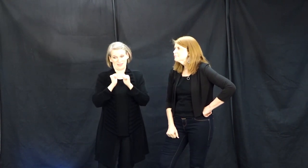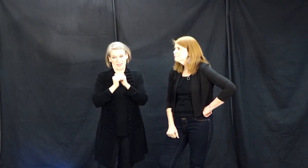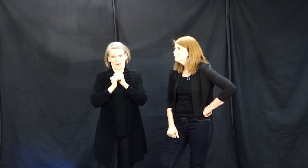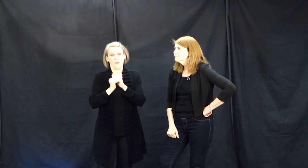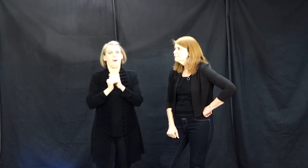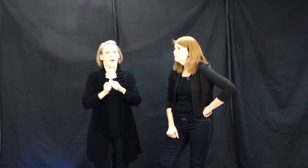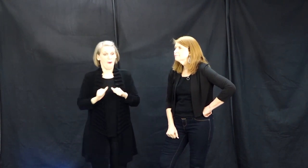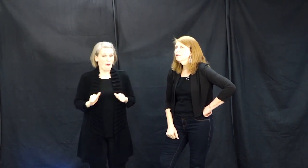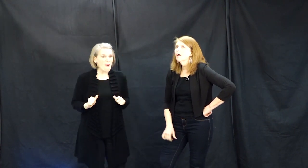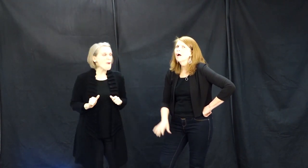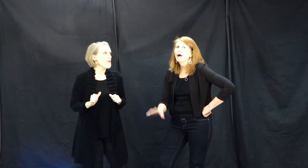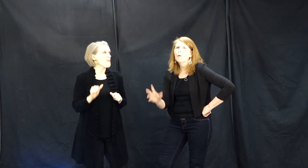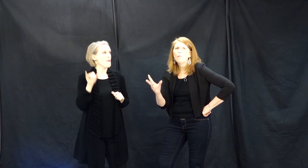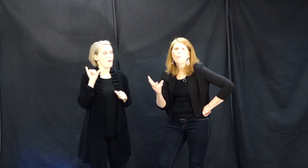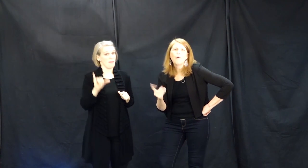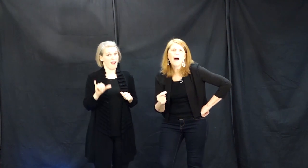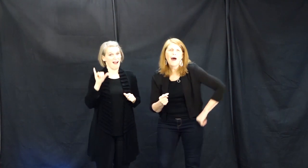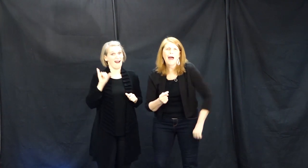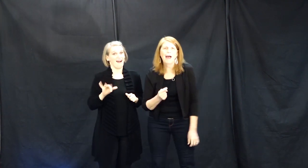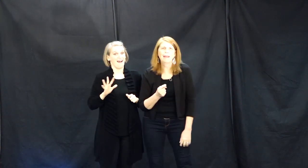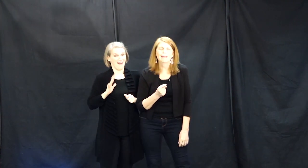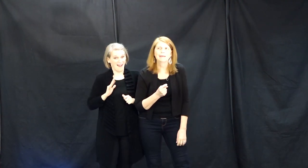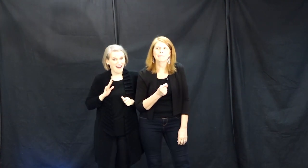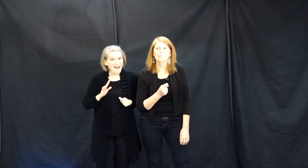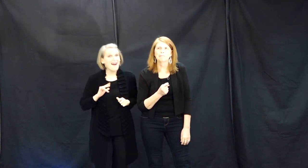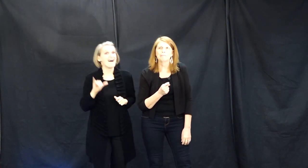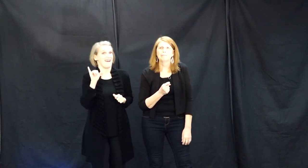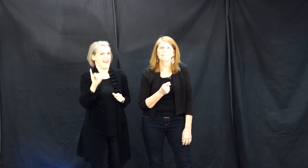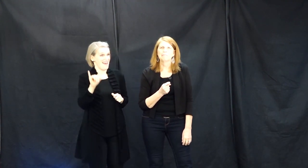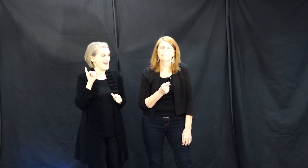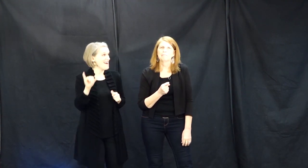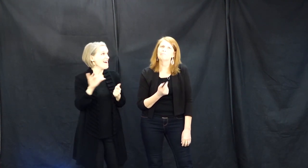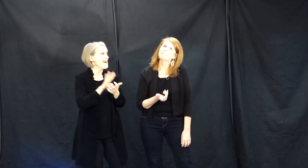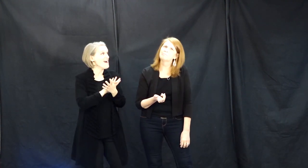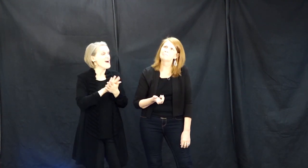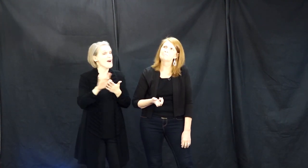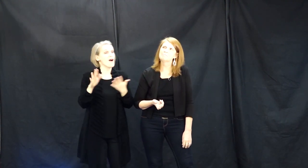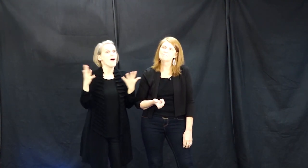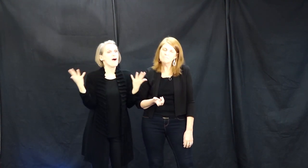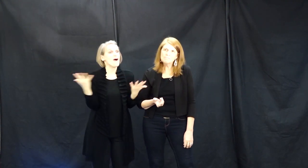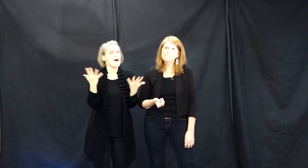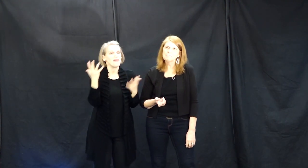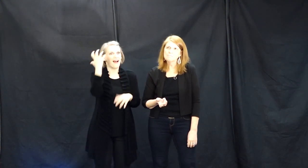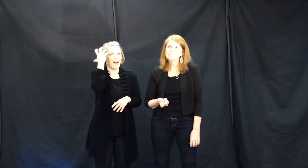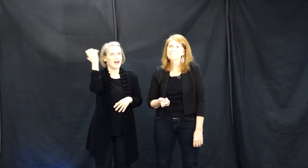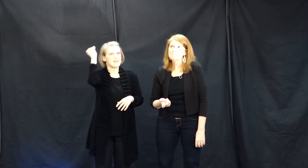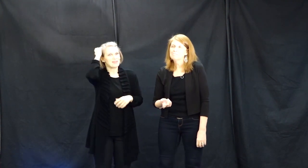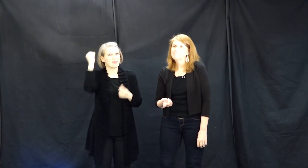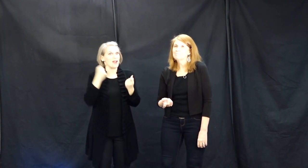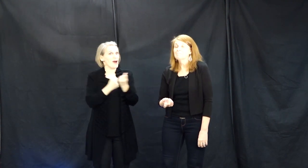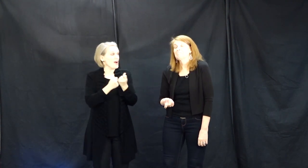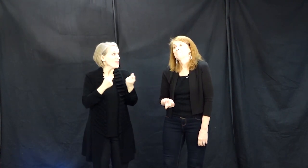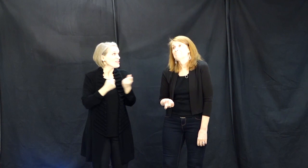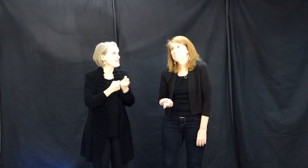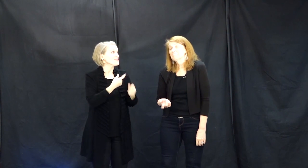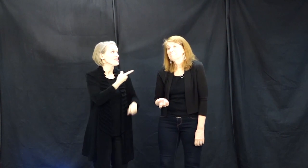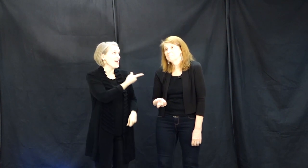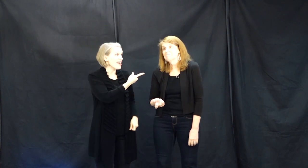staff. It might be nice, it might be nice to get Hamilton on your side.